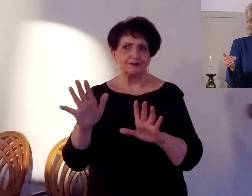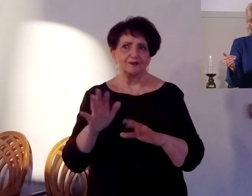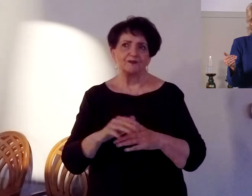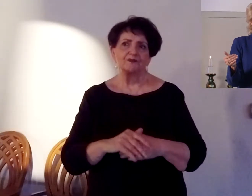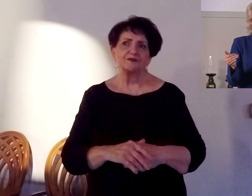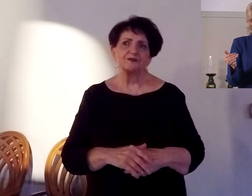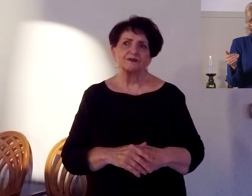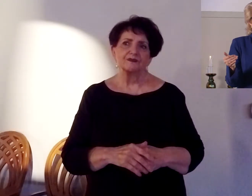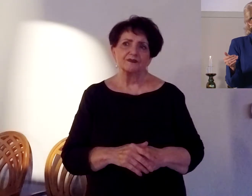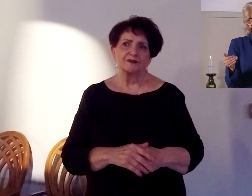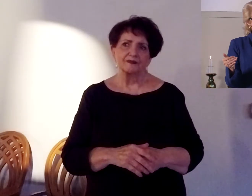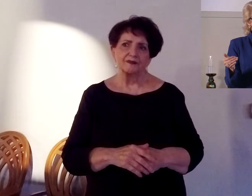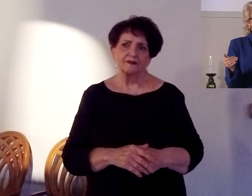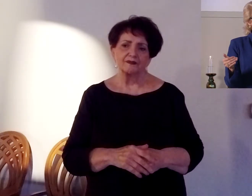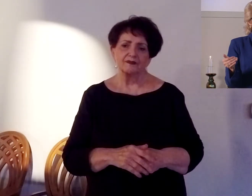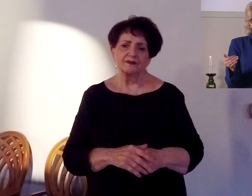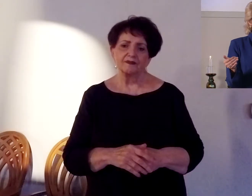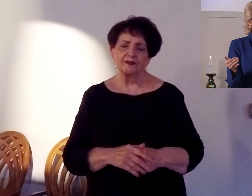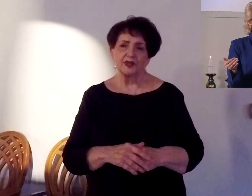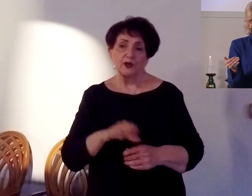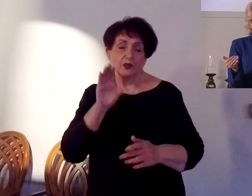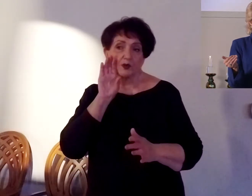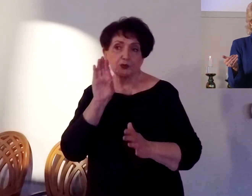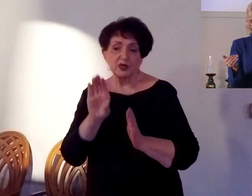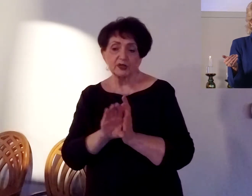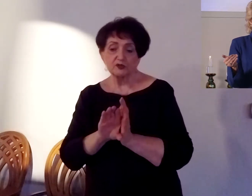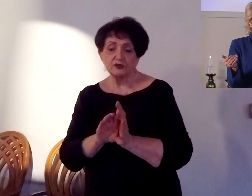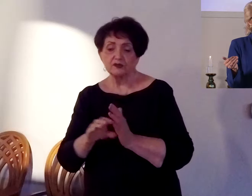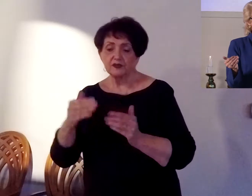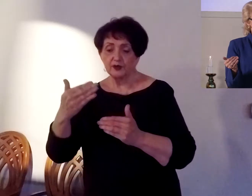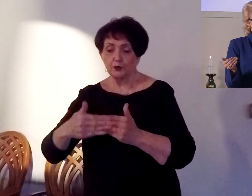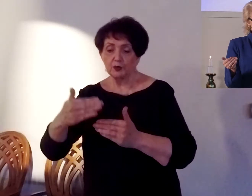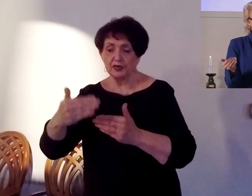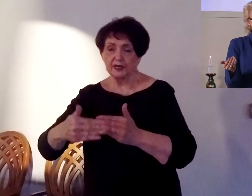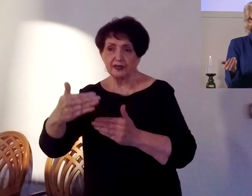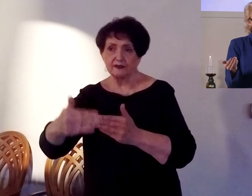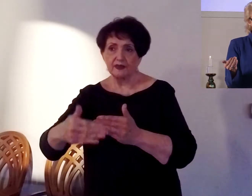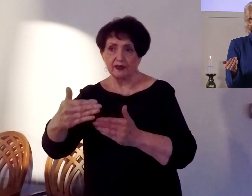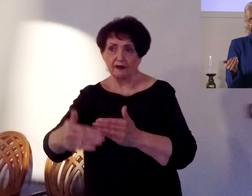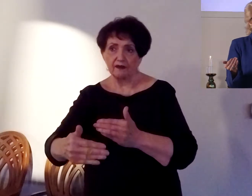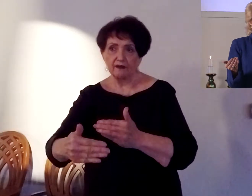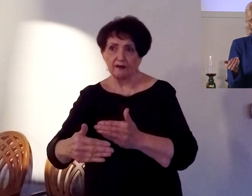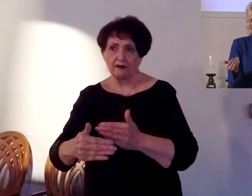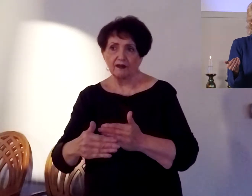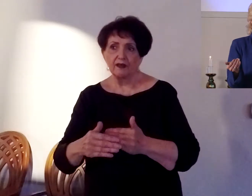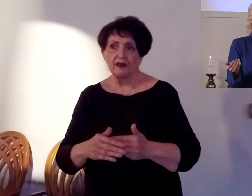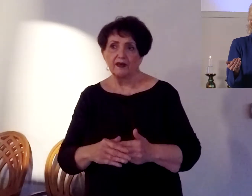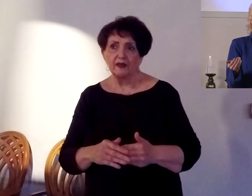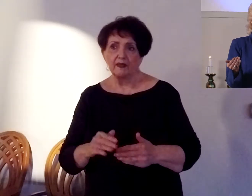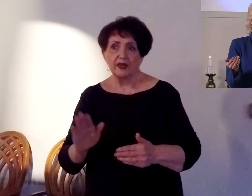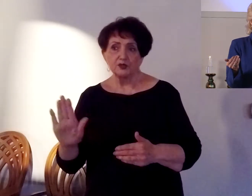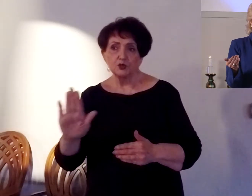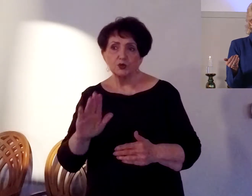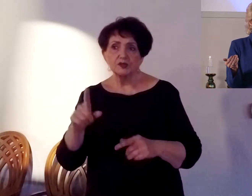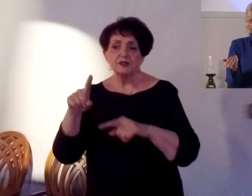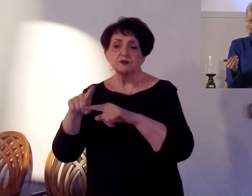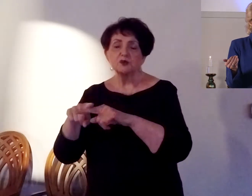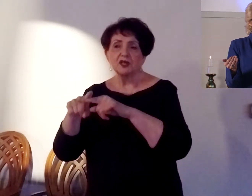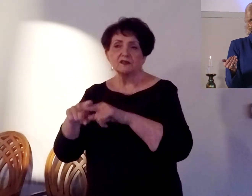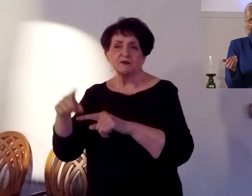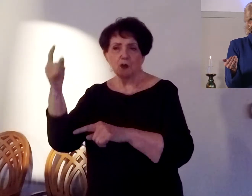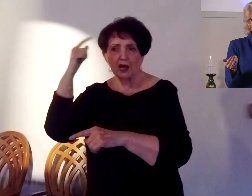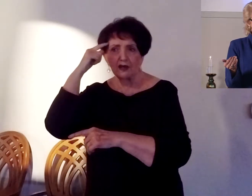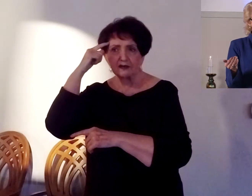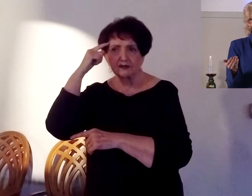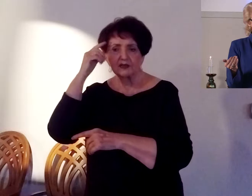Yes. The slides or the film that you're putting in there, that is what is housed in your subjective mind. That's the pictures